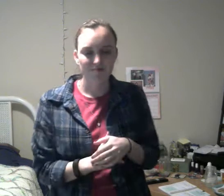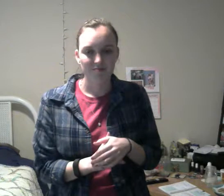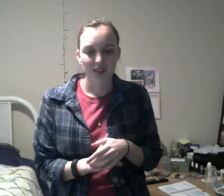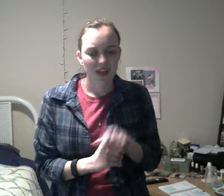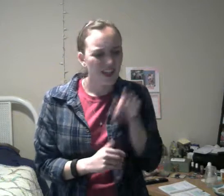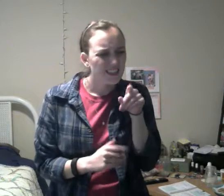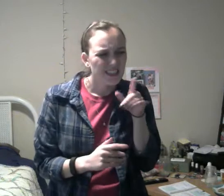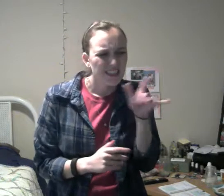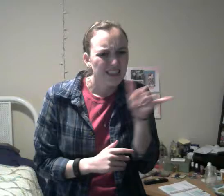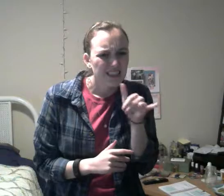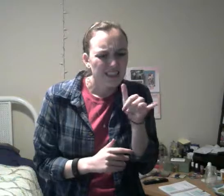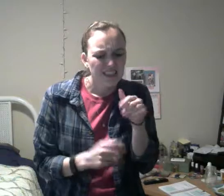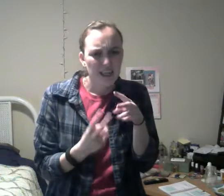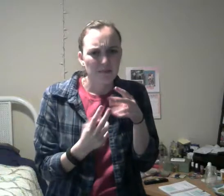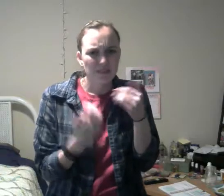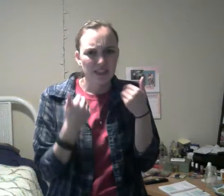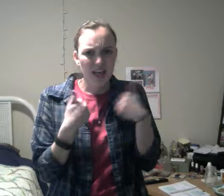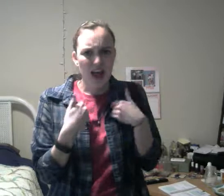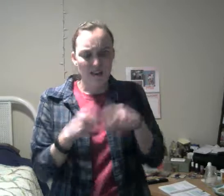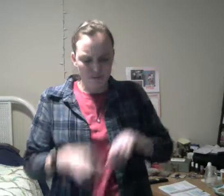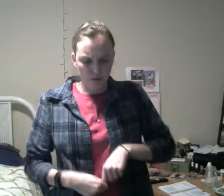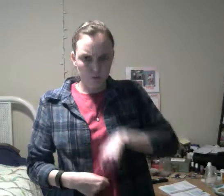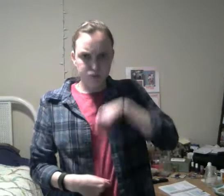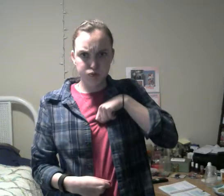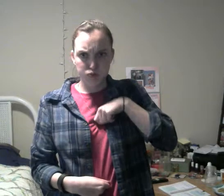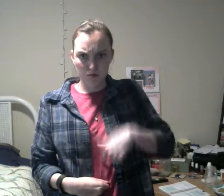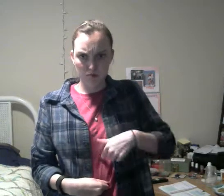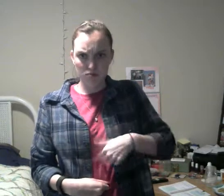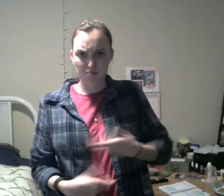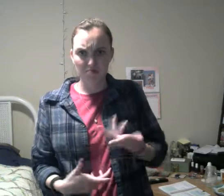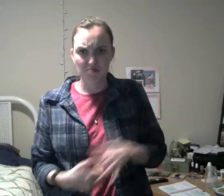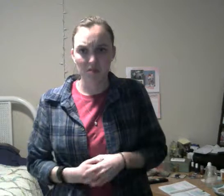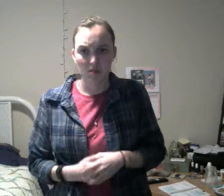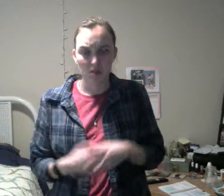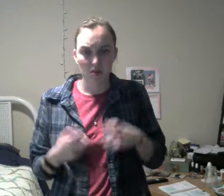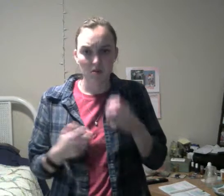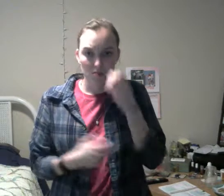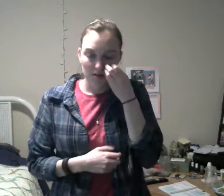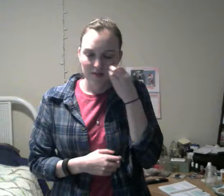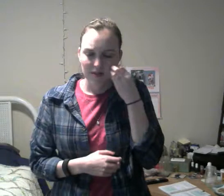the middle, then we've copied our DNA. So if we look at this up here, it seems like a mess, but it's really not that